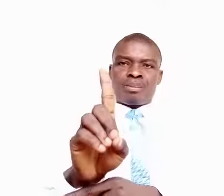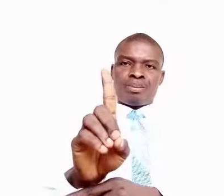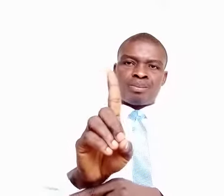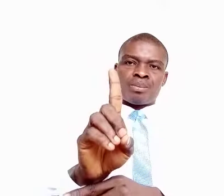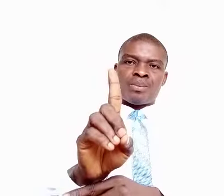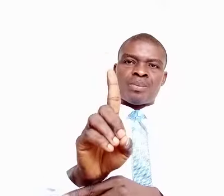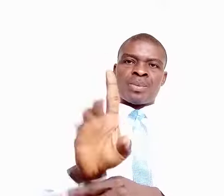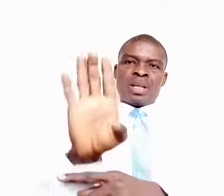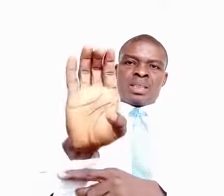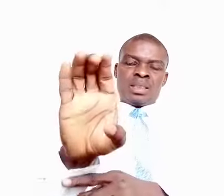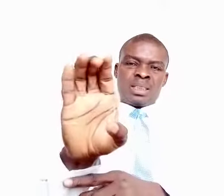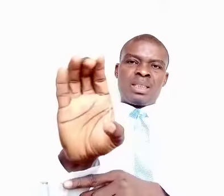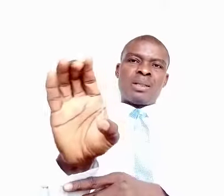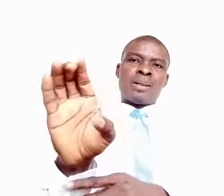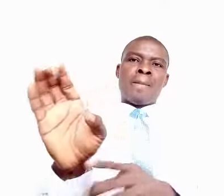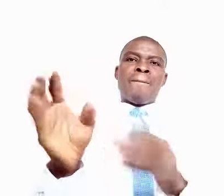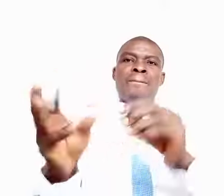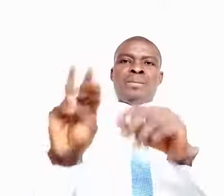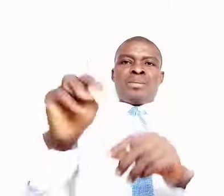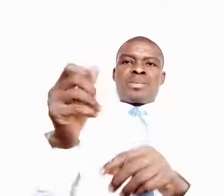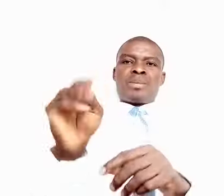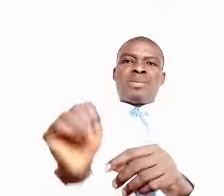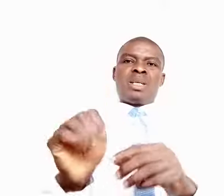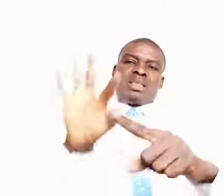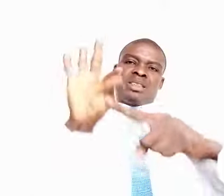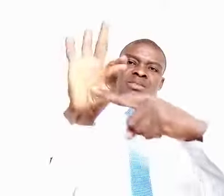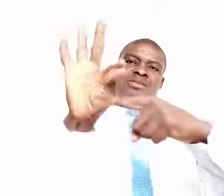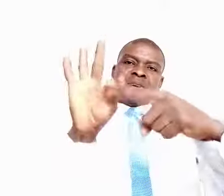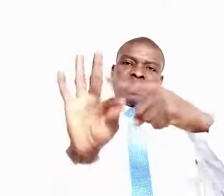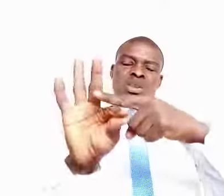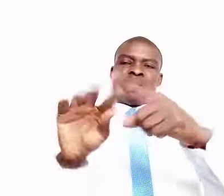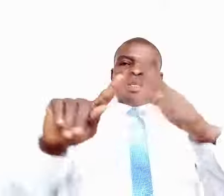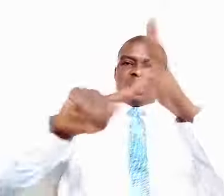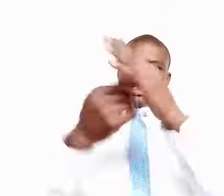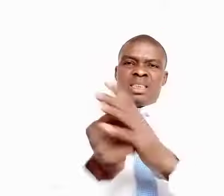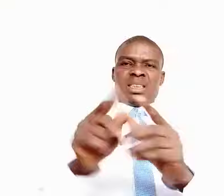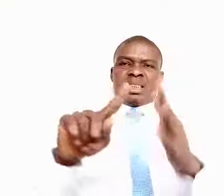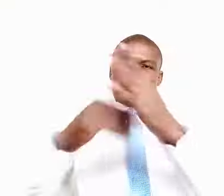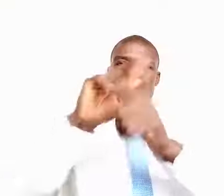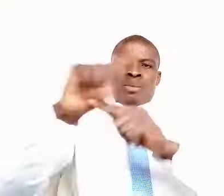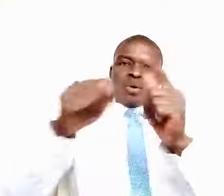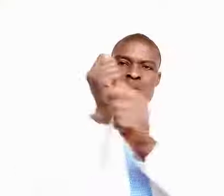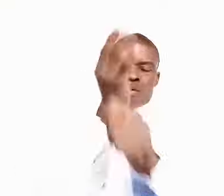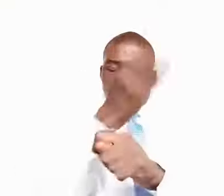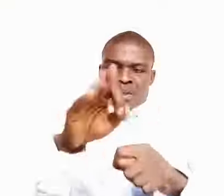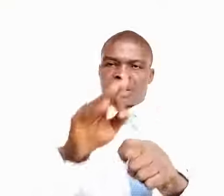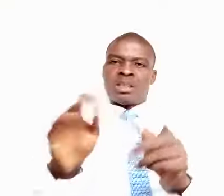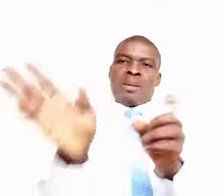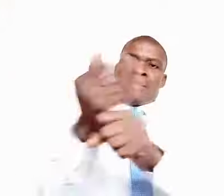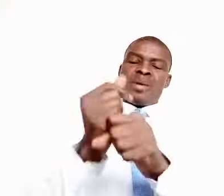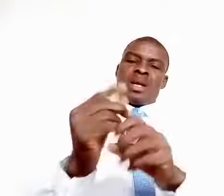C. Mixed fraction. This type of fraction has a whole number and a proper fraction beside